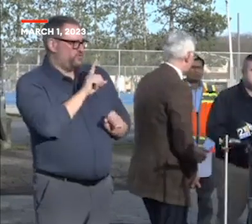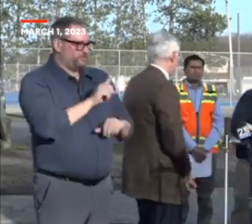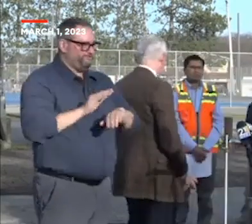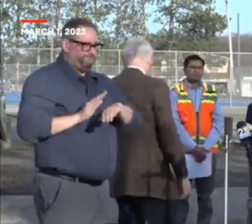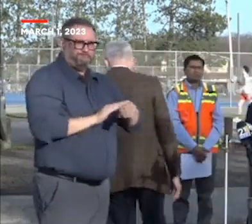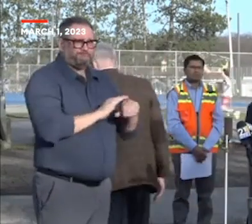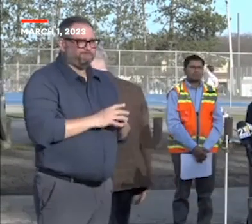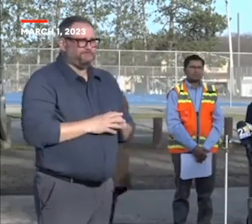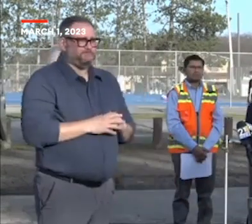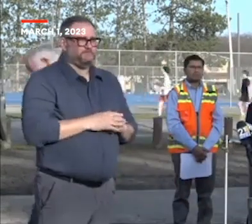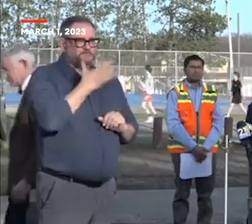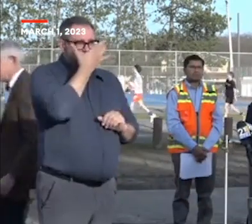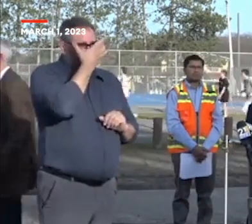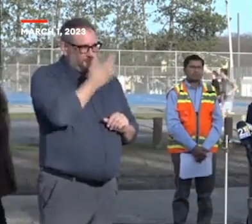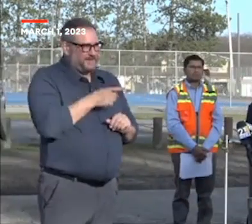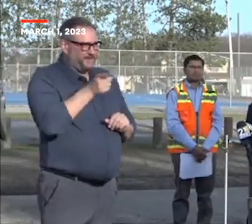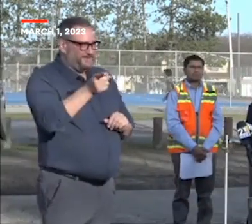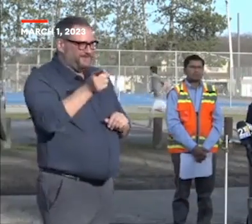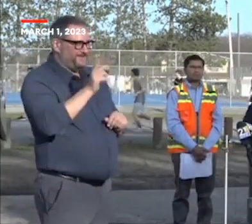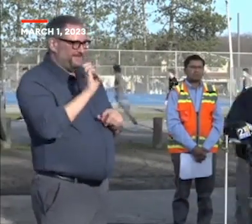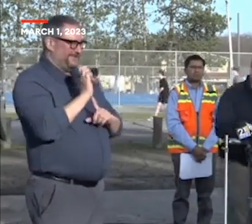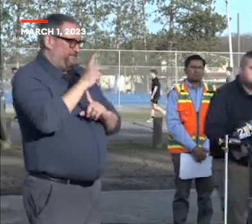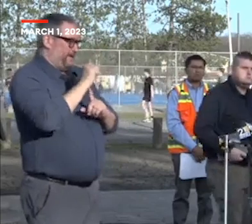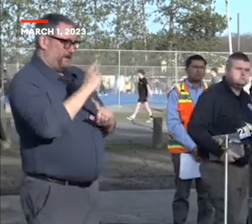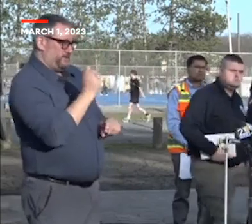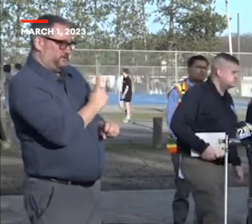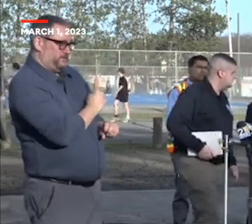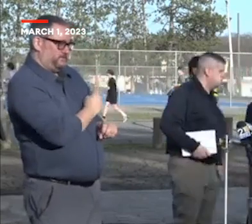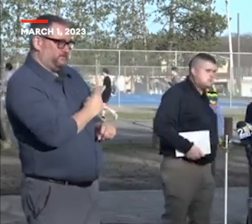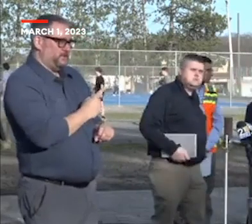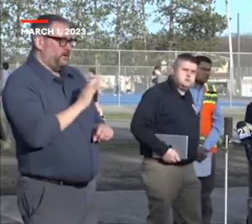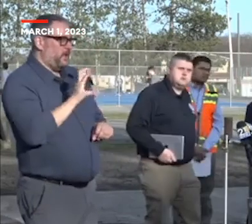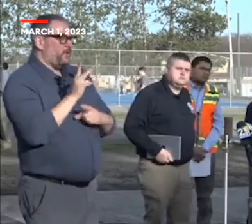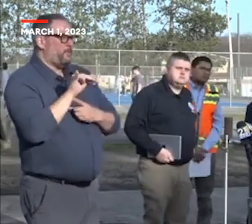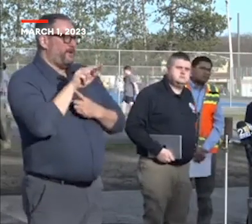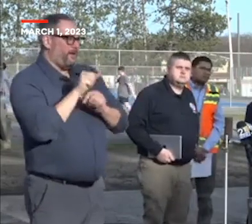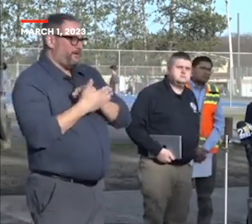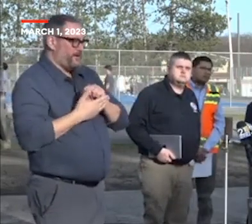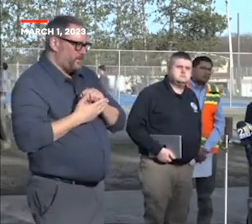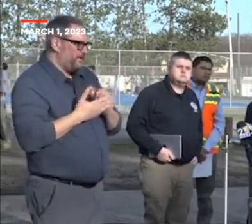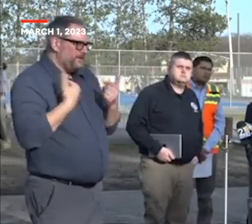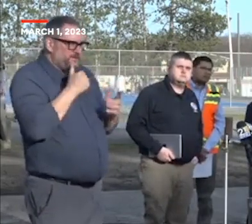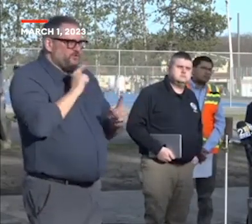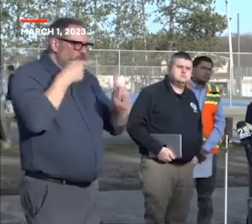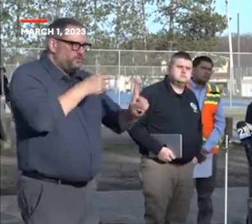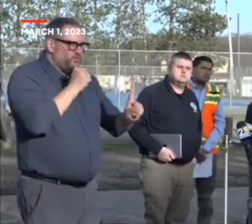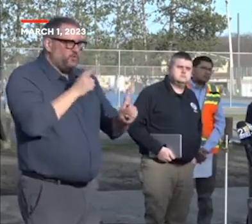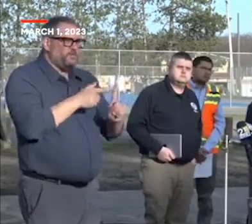one more question. I have another question for EPA or Columbiana County, not sure who's, for whoever is testing the wells.